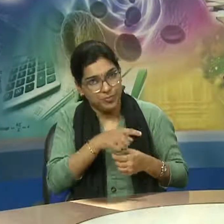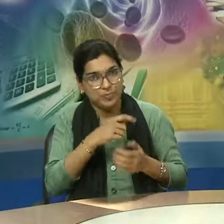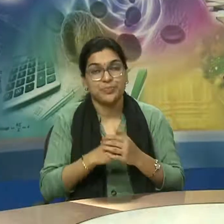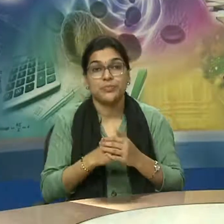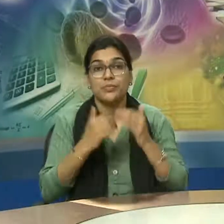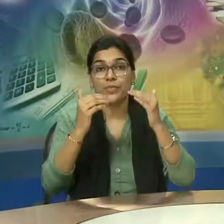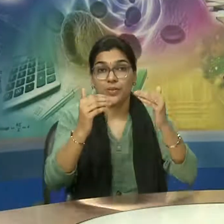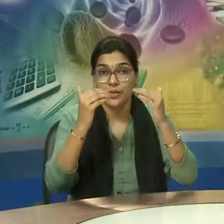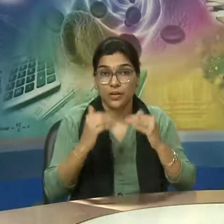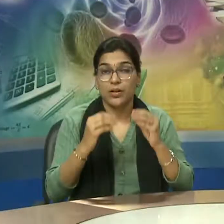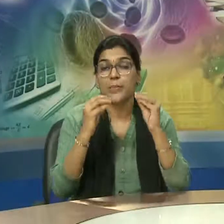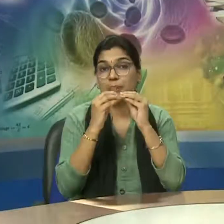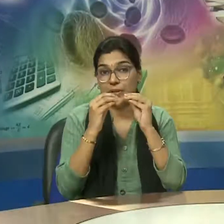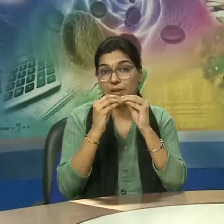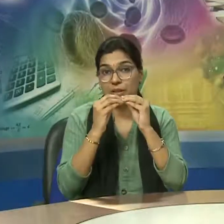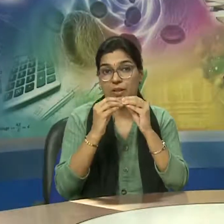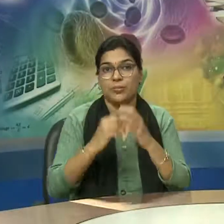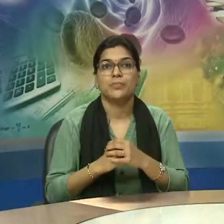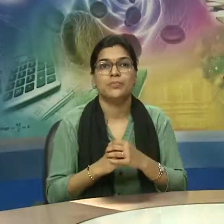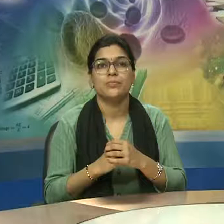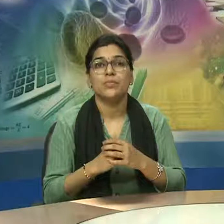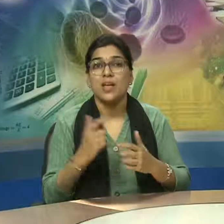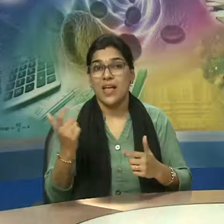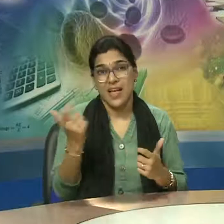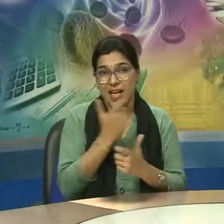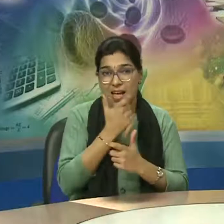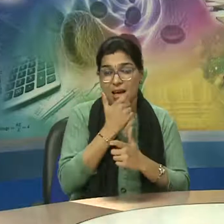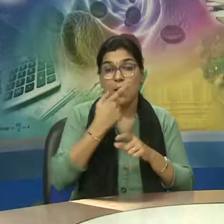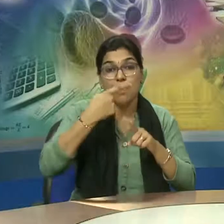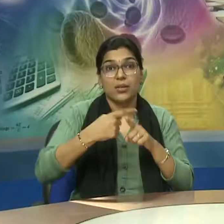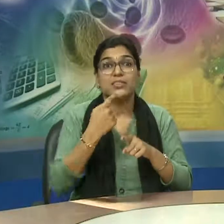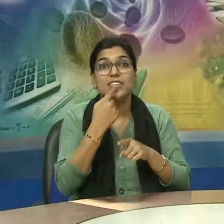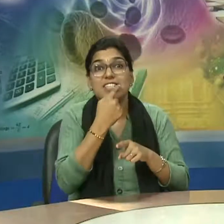A. Laugh with their heart.